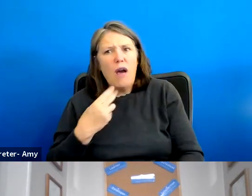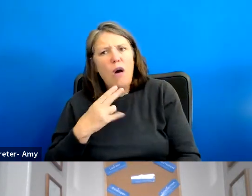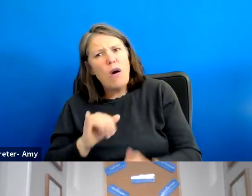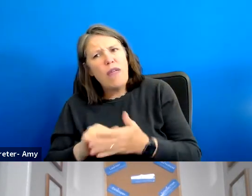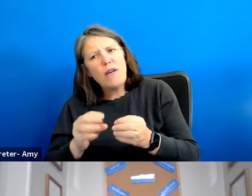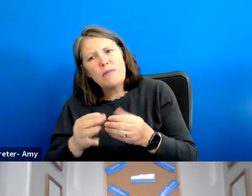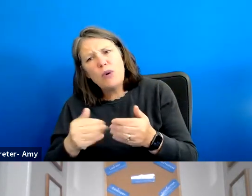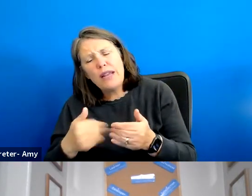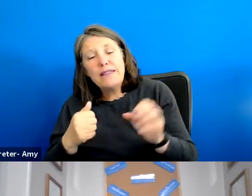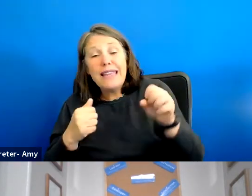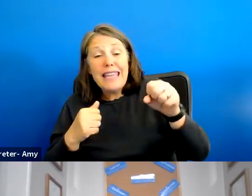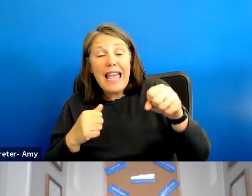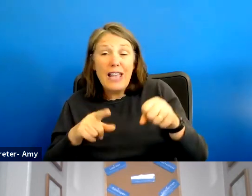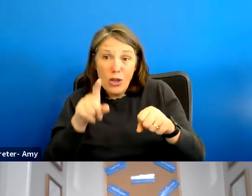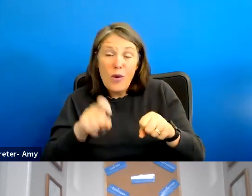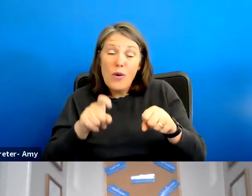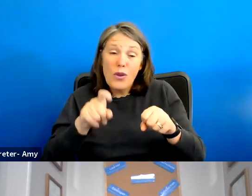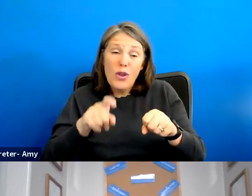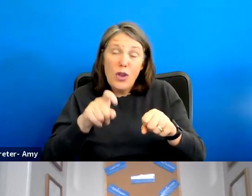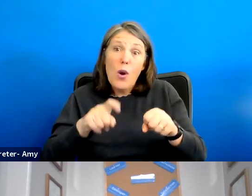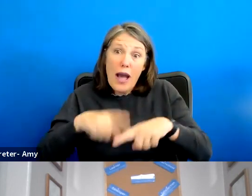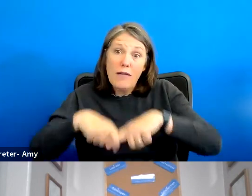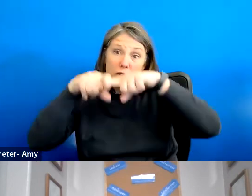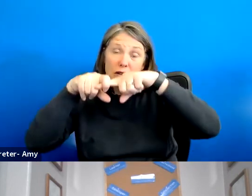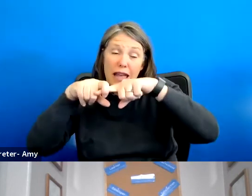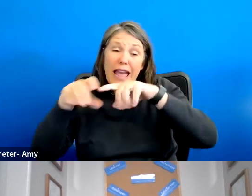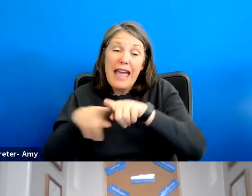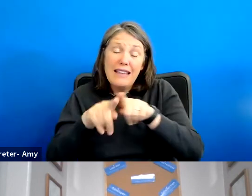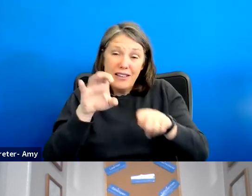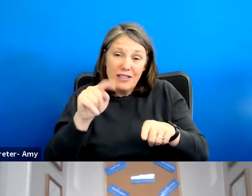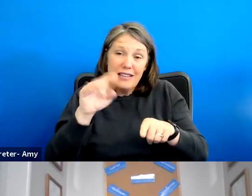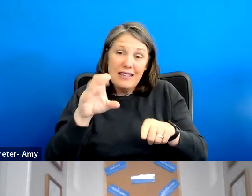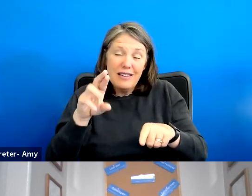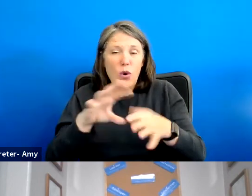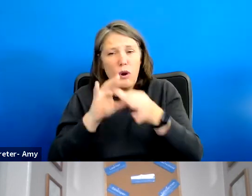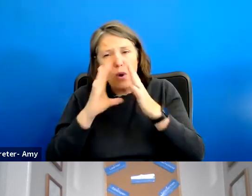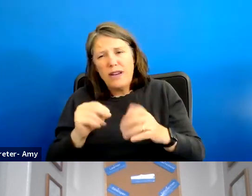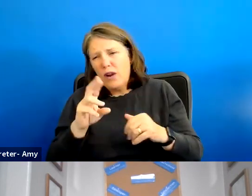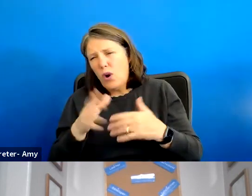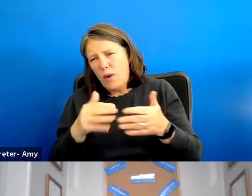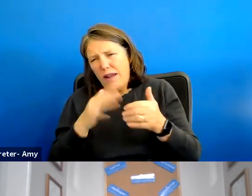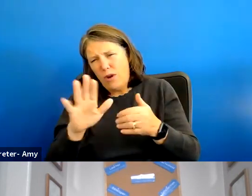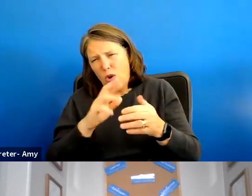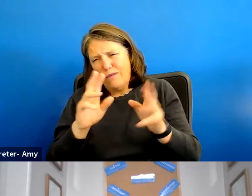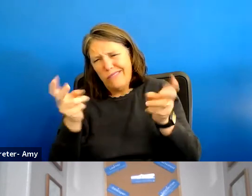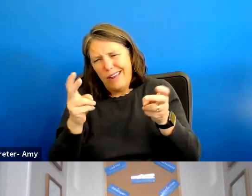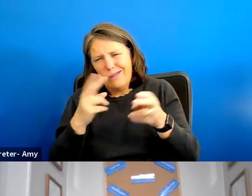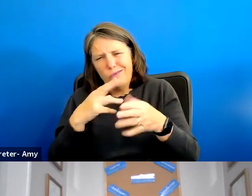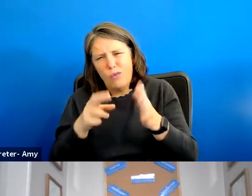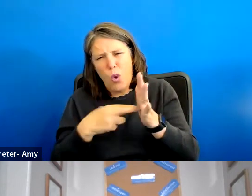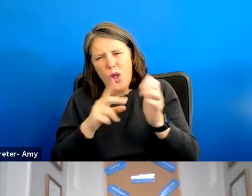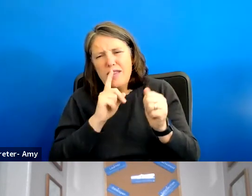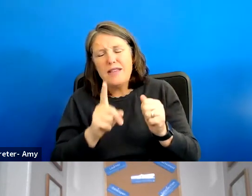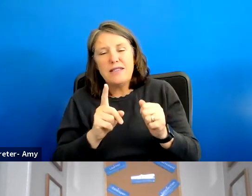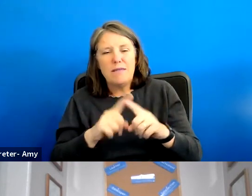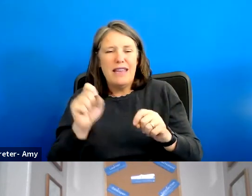easier. Yeah, you have to stop and take a pause as their CTC or their coordinator, whoever your designated title is. But